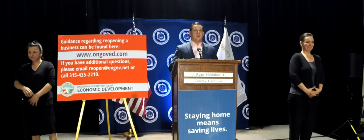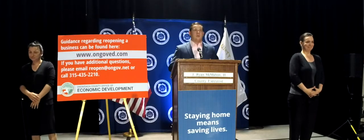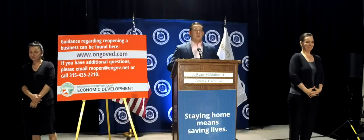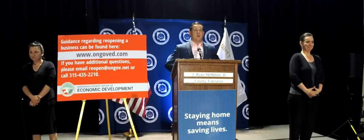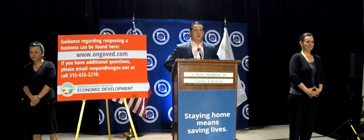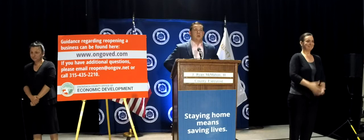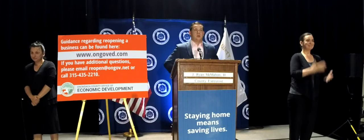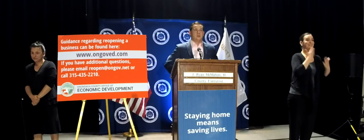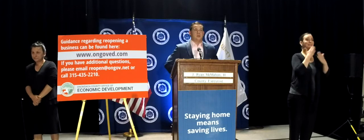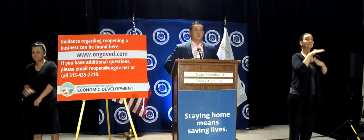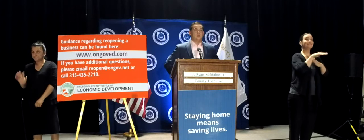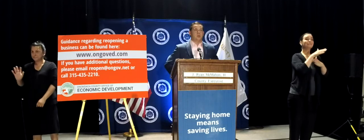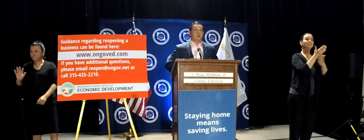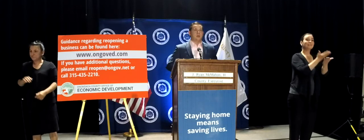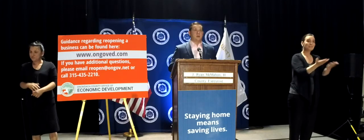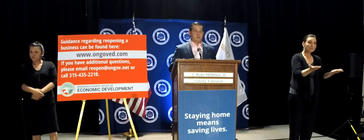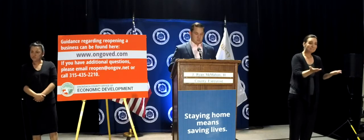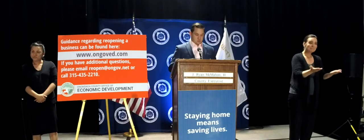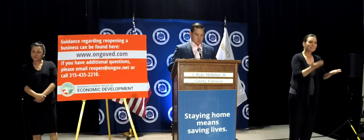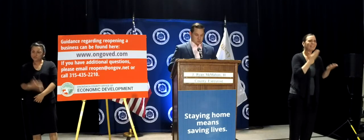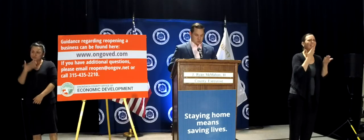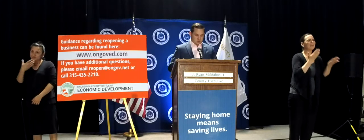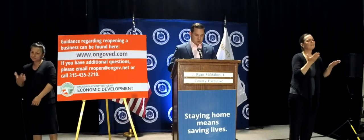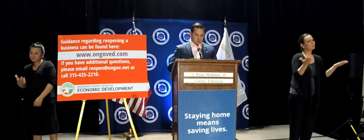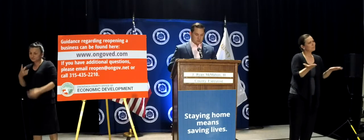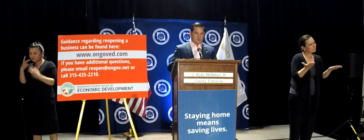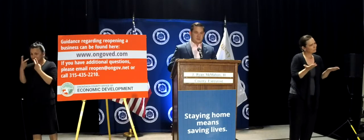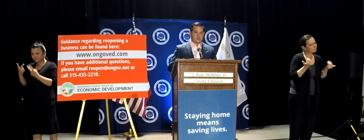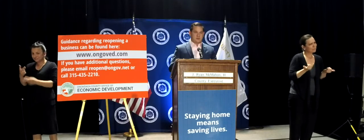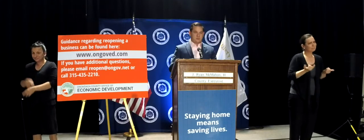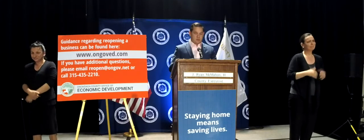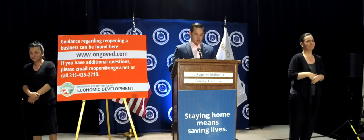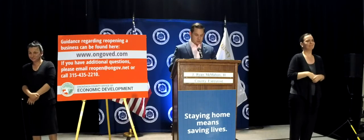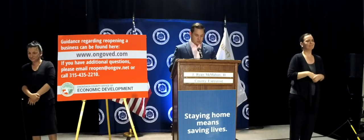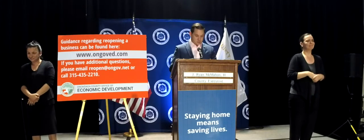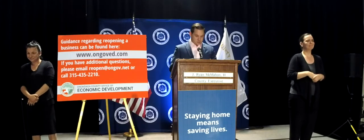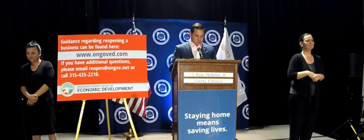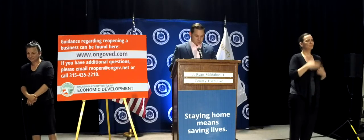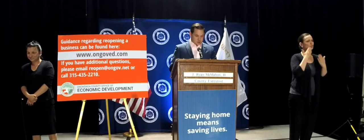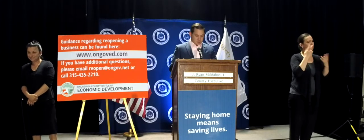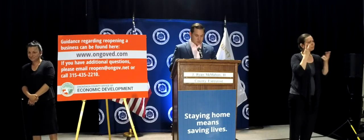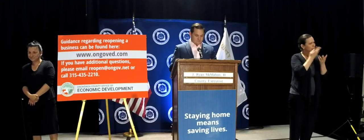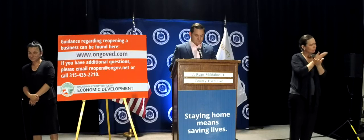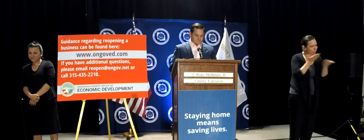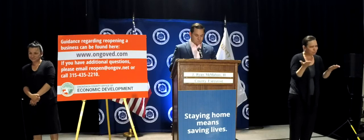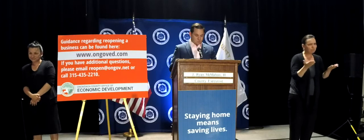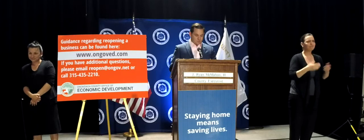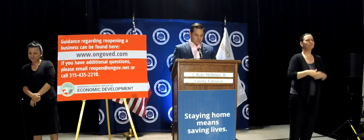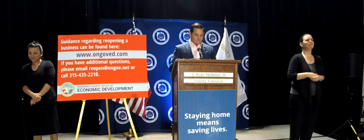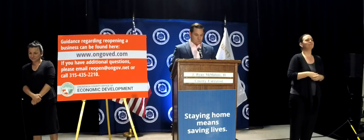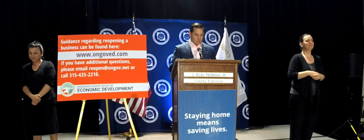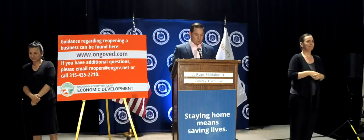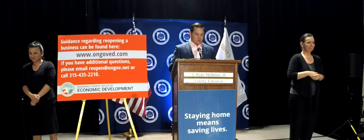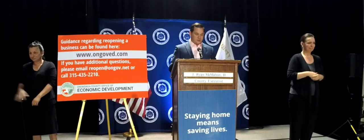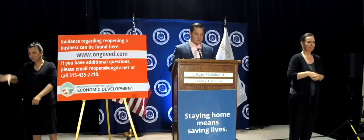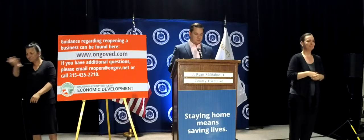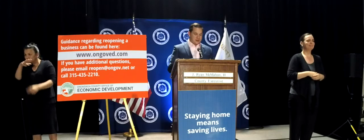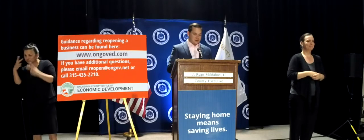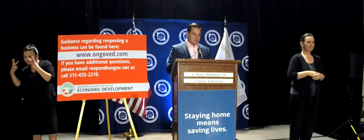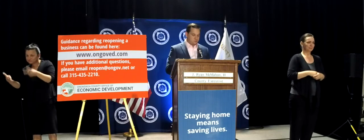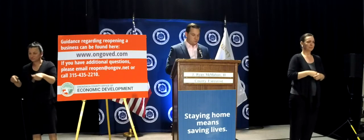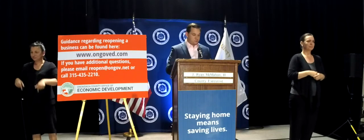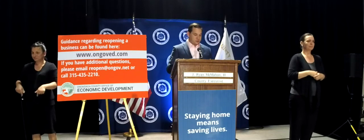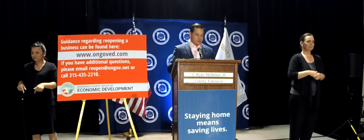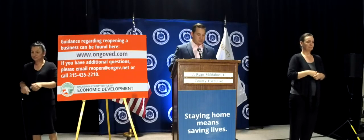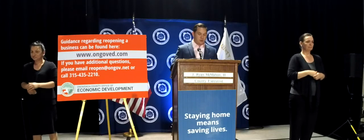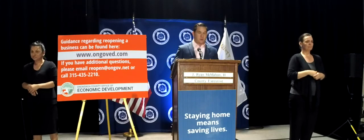Good afternoon, everyone. Thank you for being here. Good to see everybody. Why don't we get into some